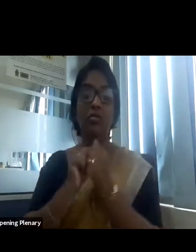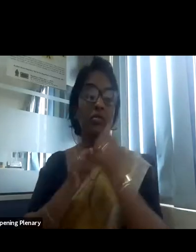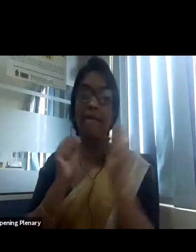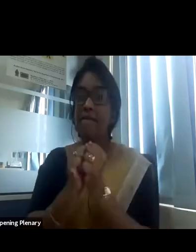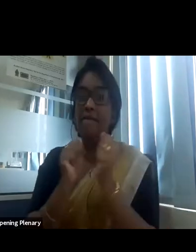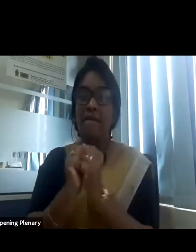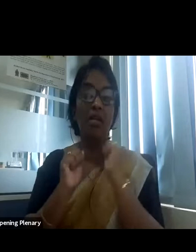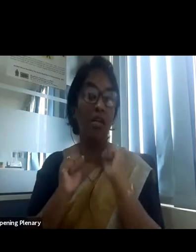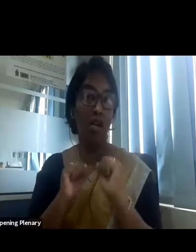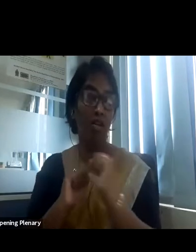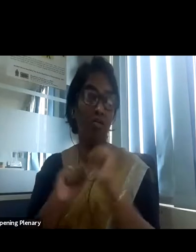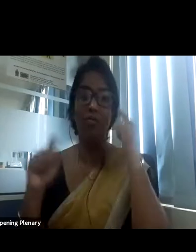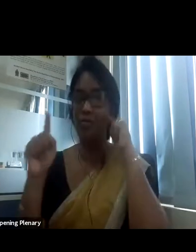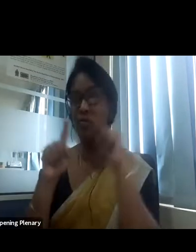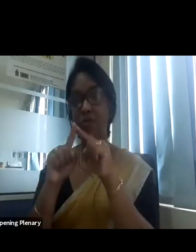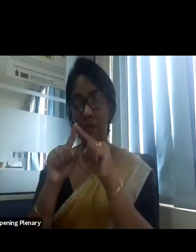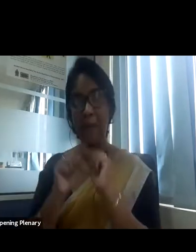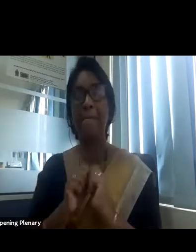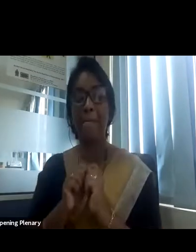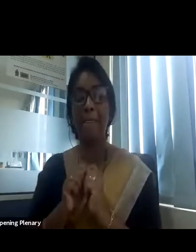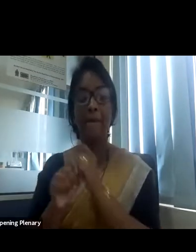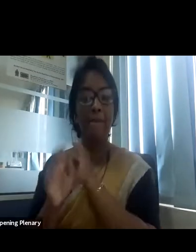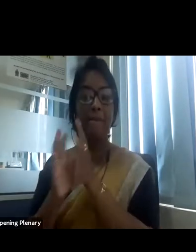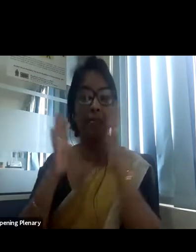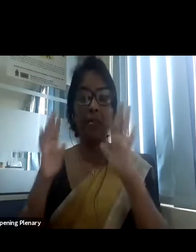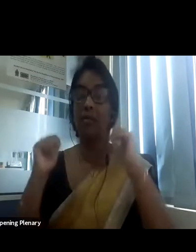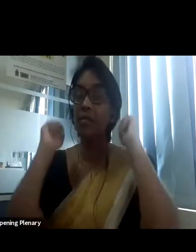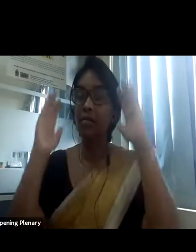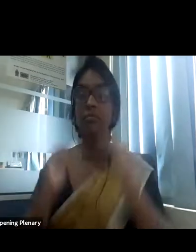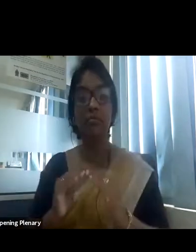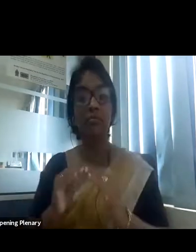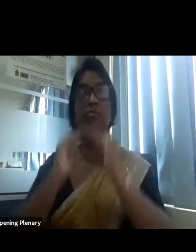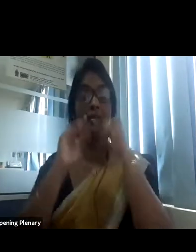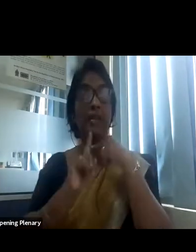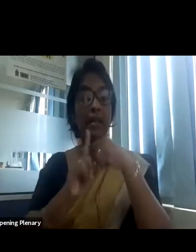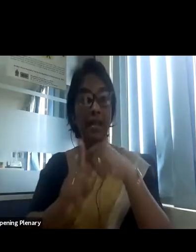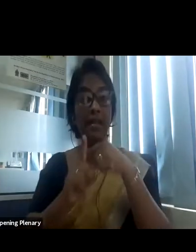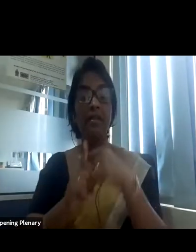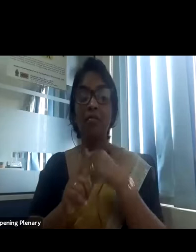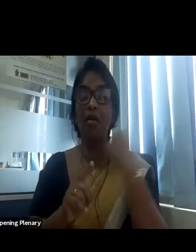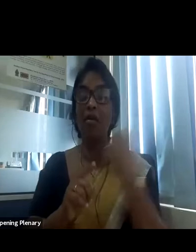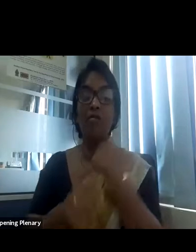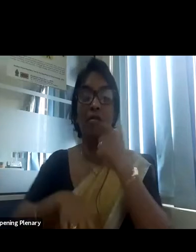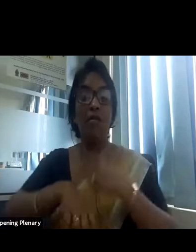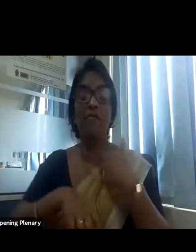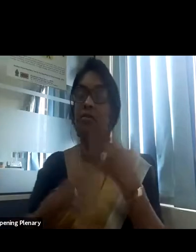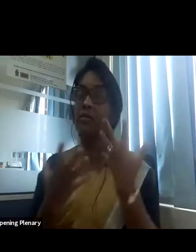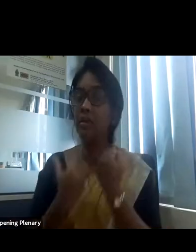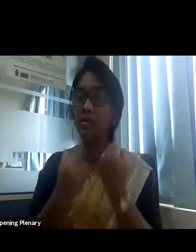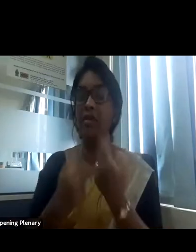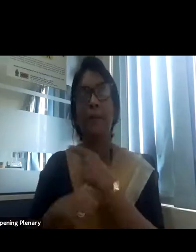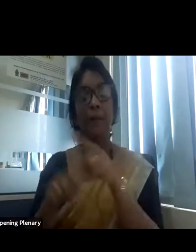create new market opportunities and accelerate action towards achieving the 2030